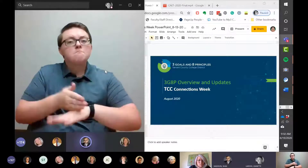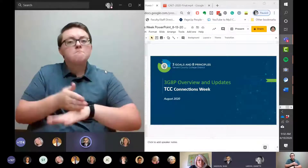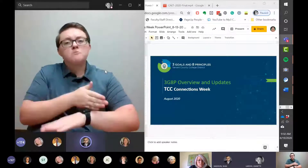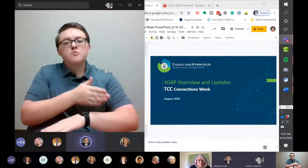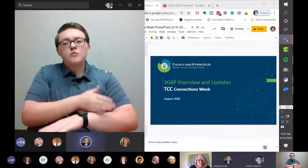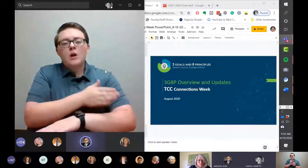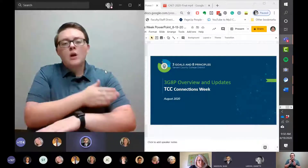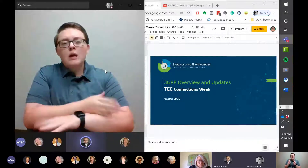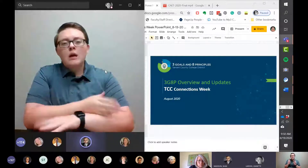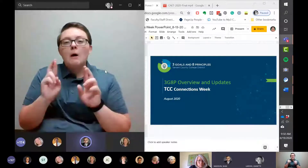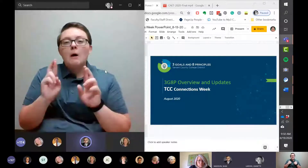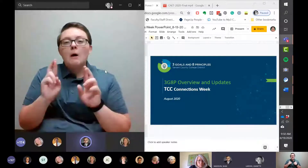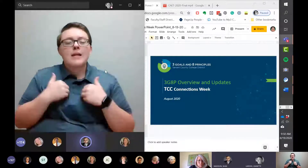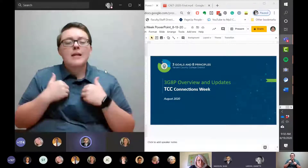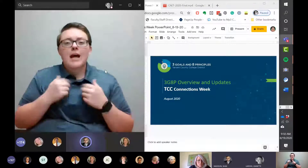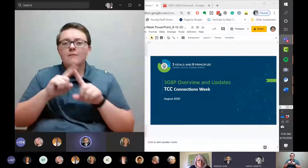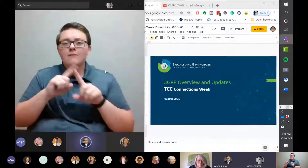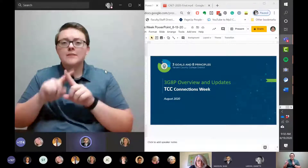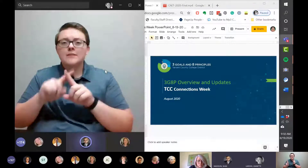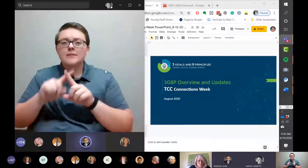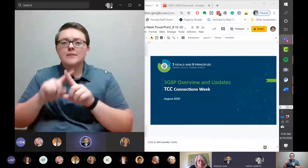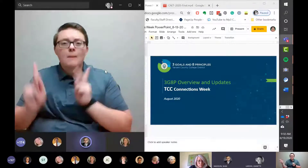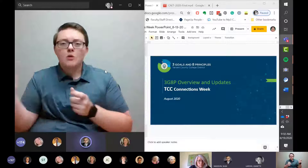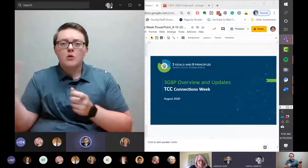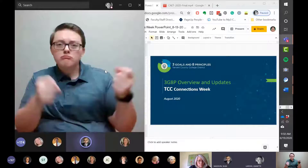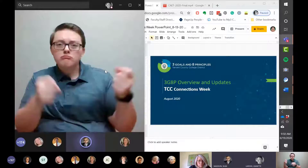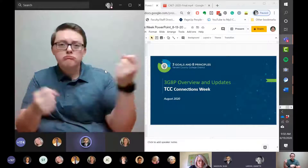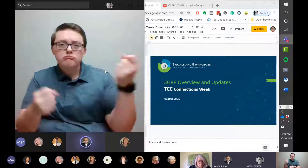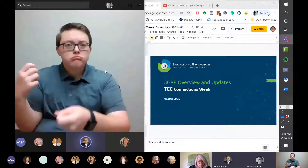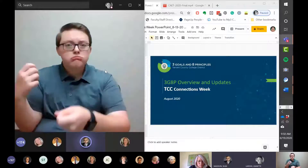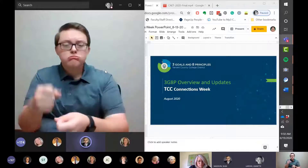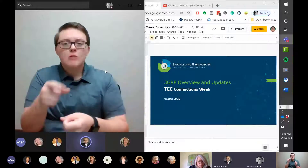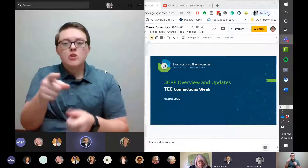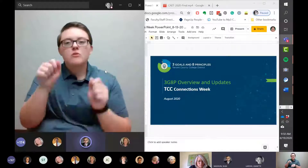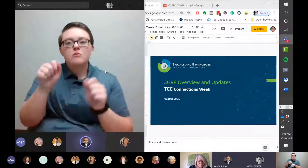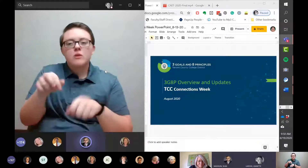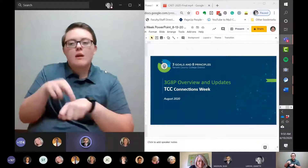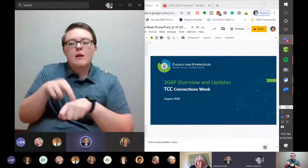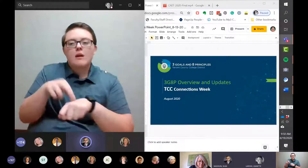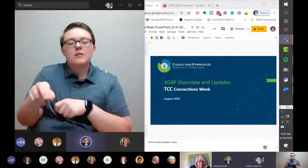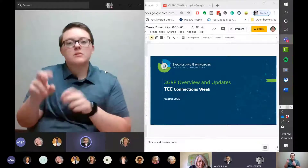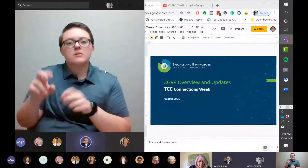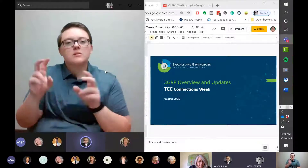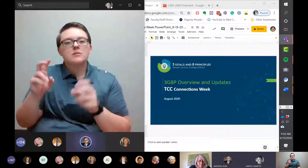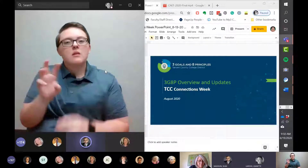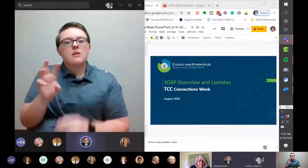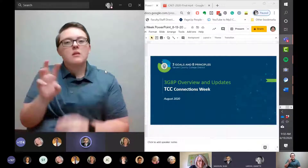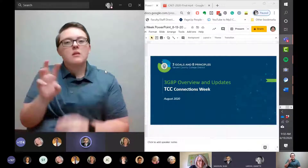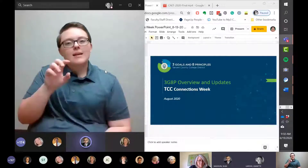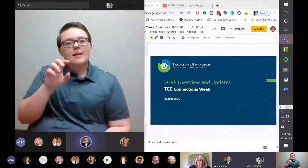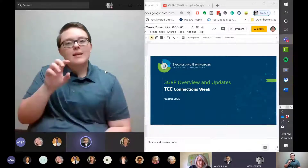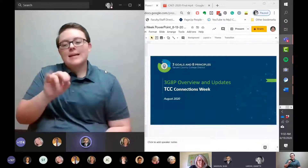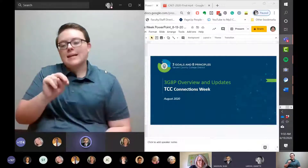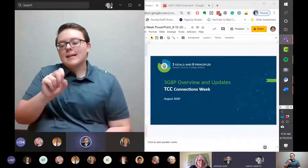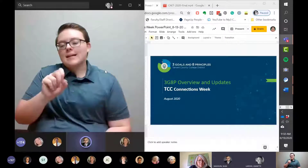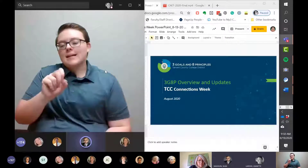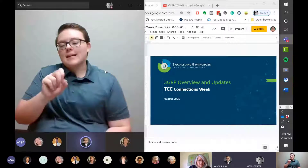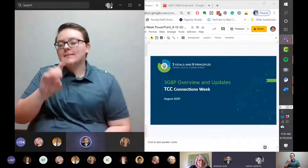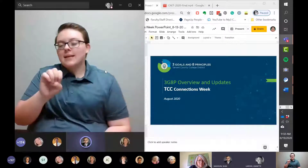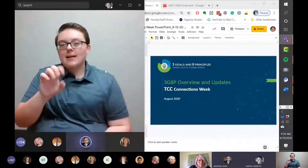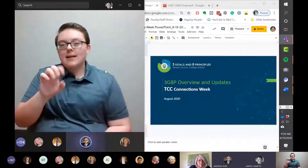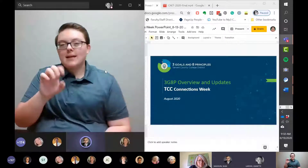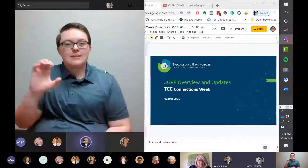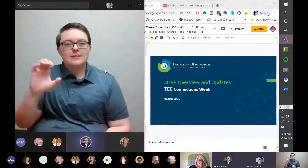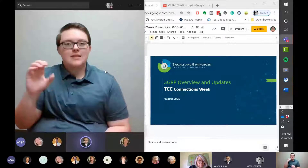individuals plugged in, and you certainly can reference inside TCC for more formal updates. But wanted